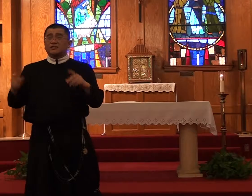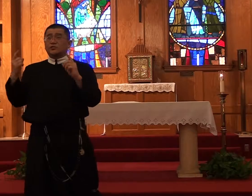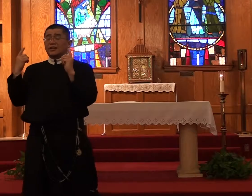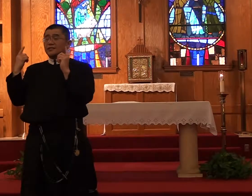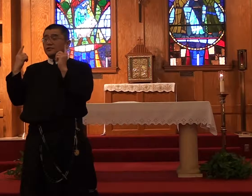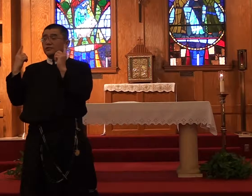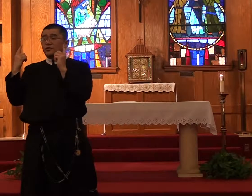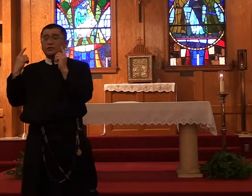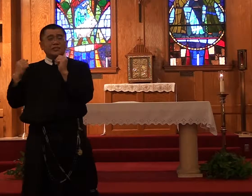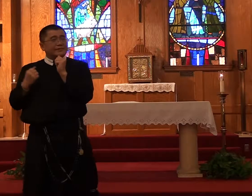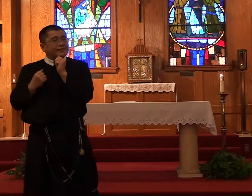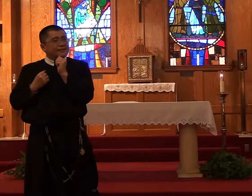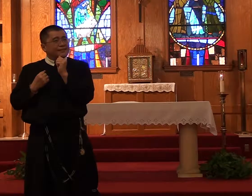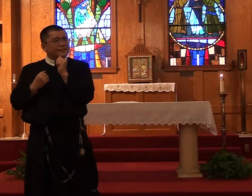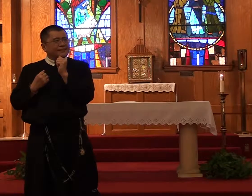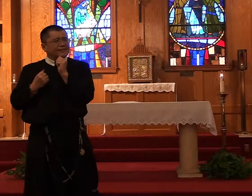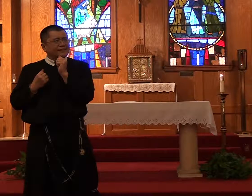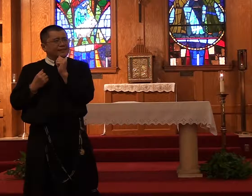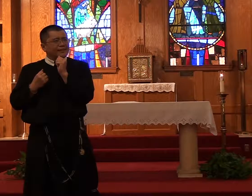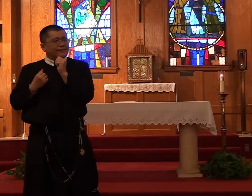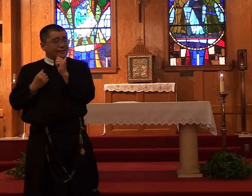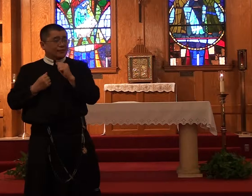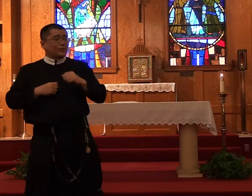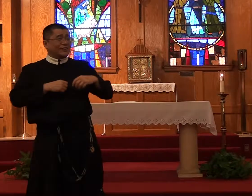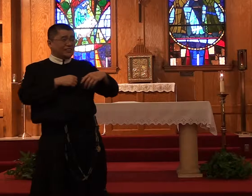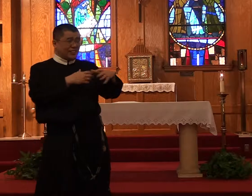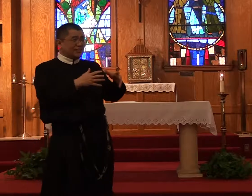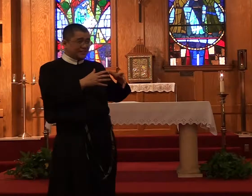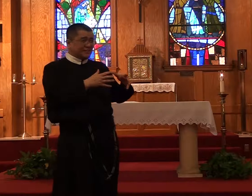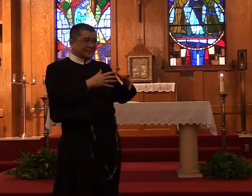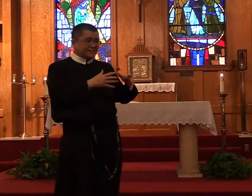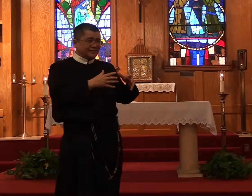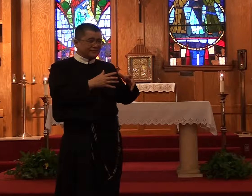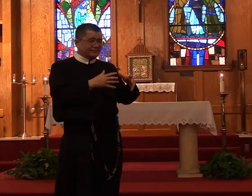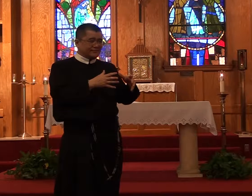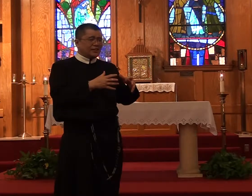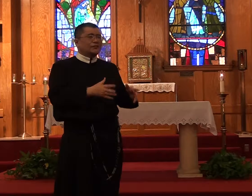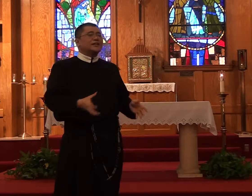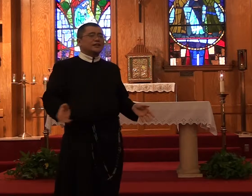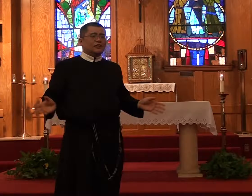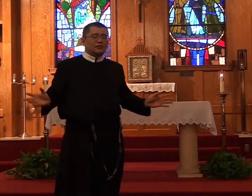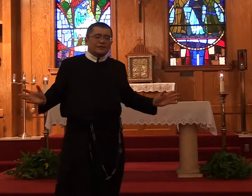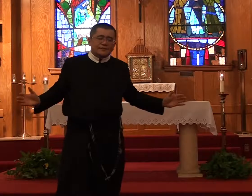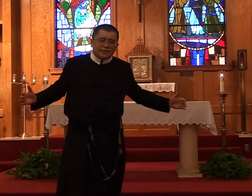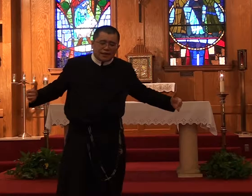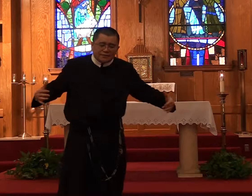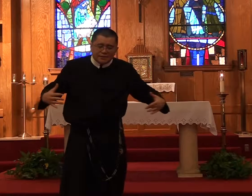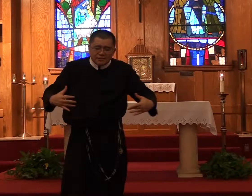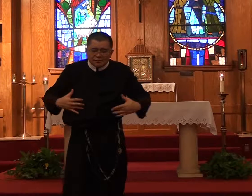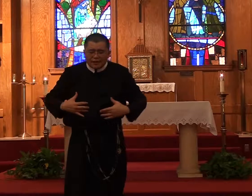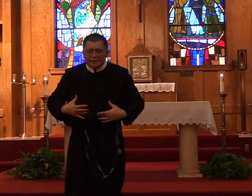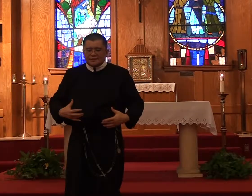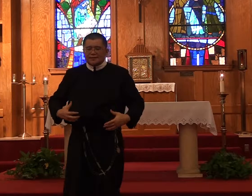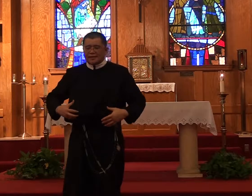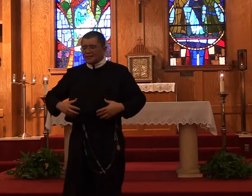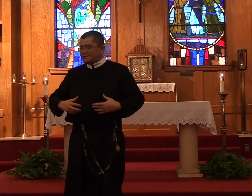can control the Holy Spirit because we can teach it. No, the Holy Spirit comes into us and He